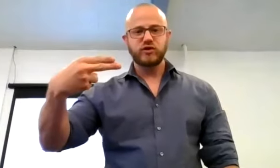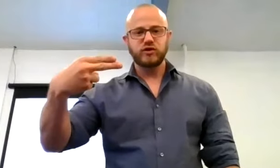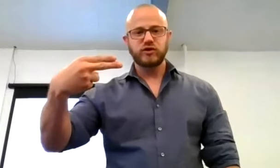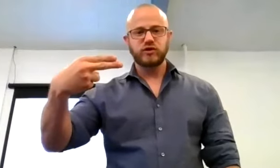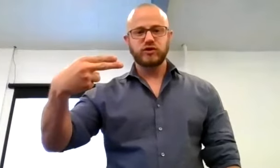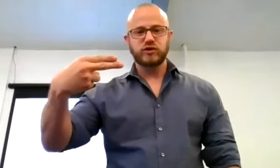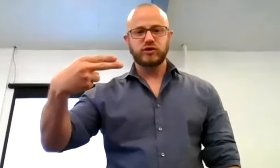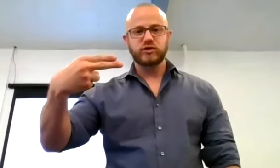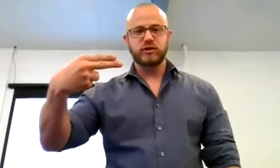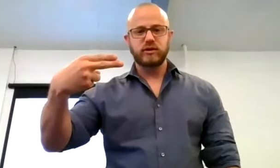H,